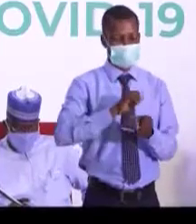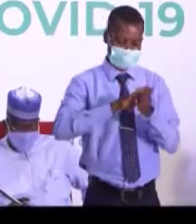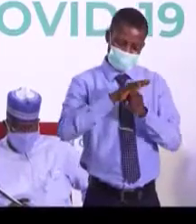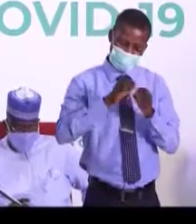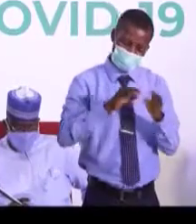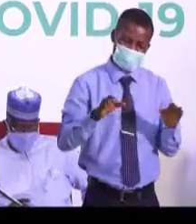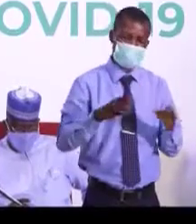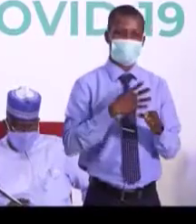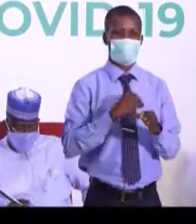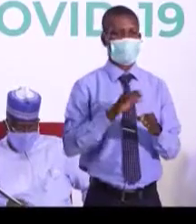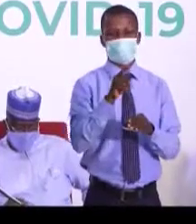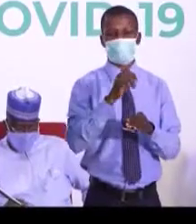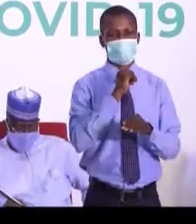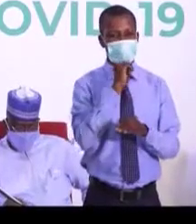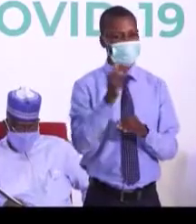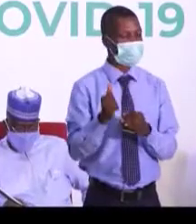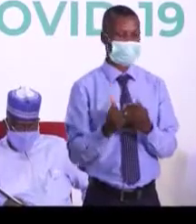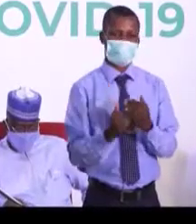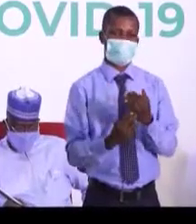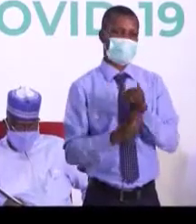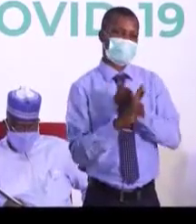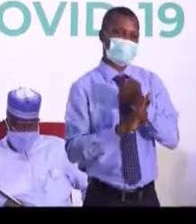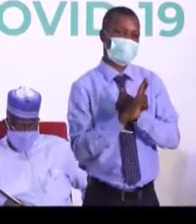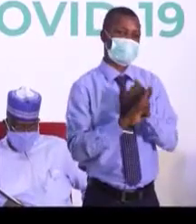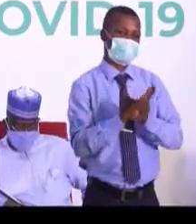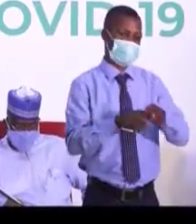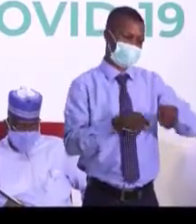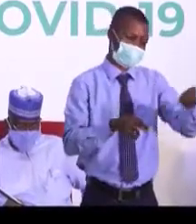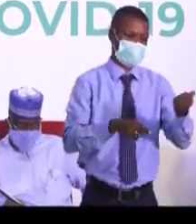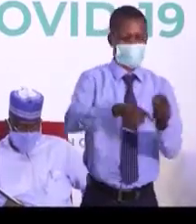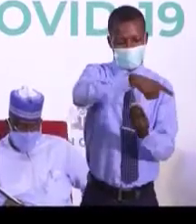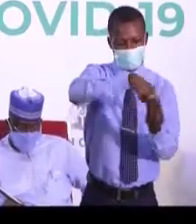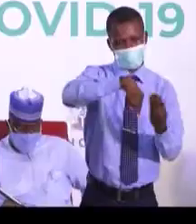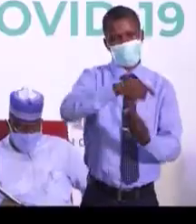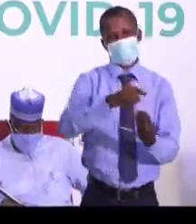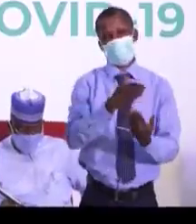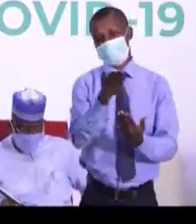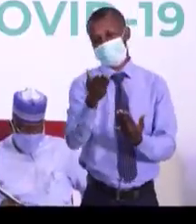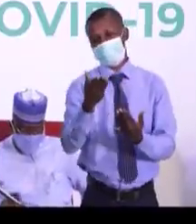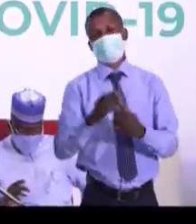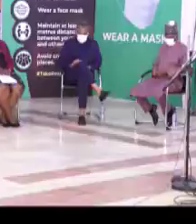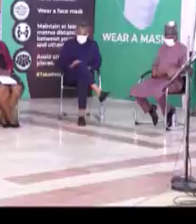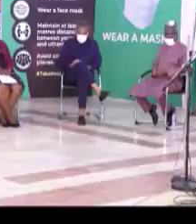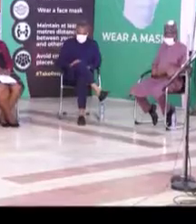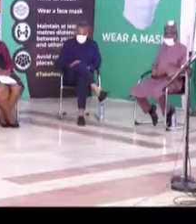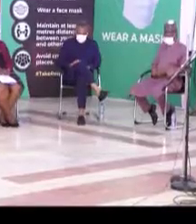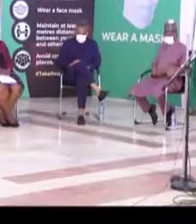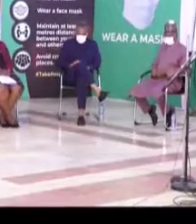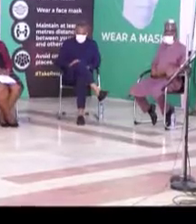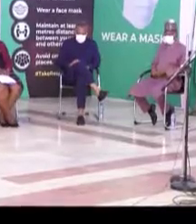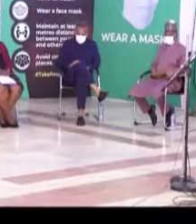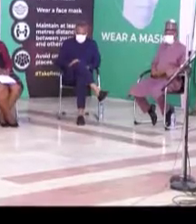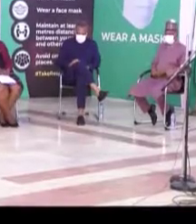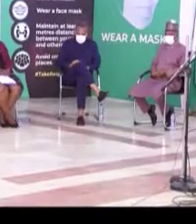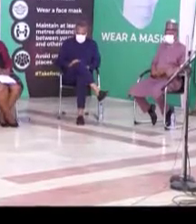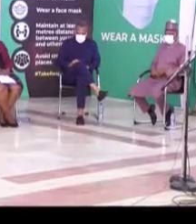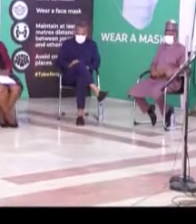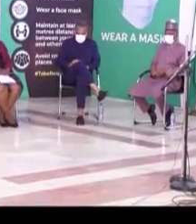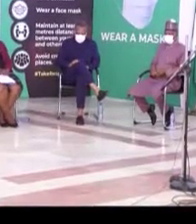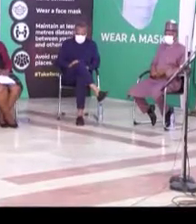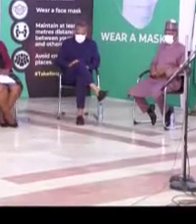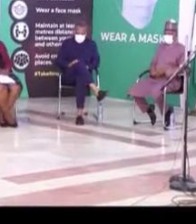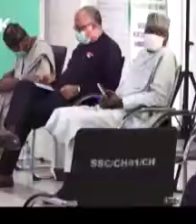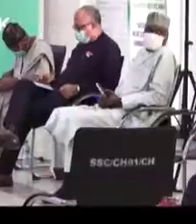risk you're not putting your family, your friends, or anyone else at risk if you're asymptomatic. The task force, however,